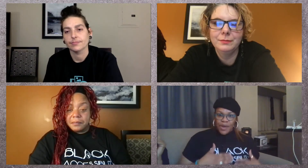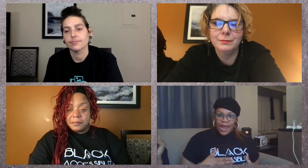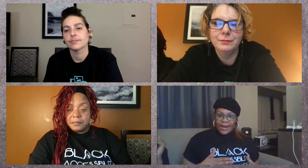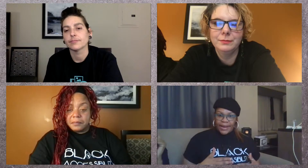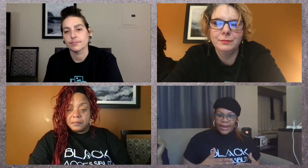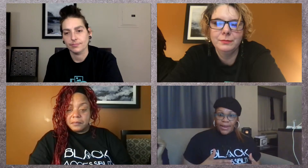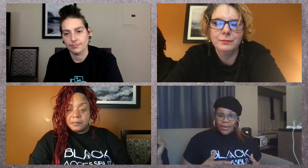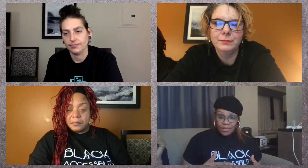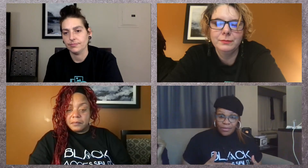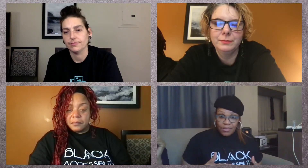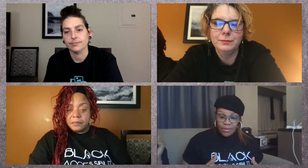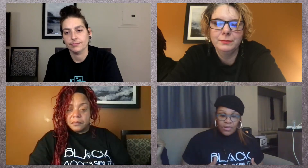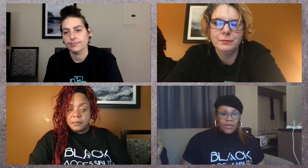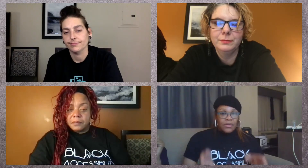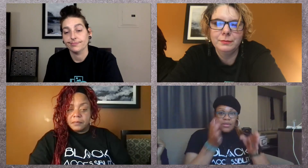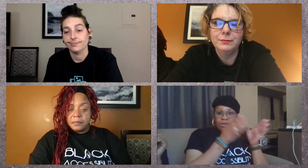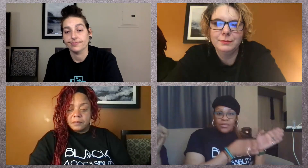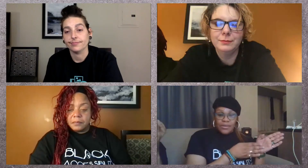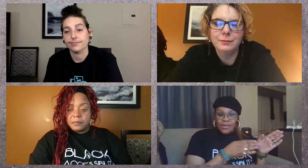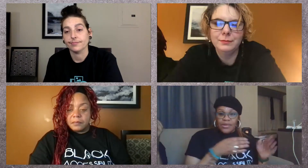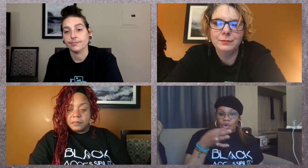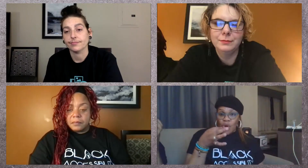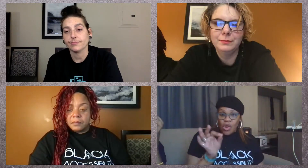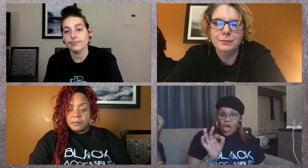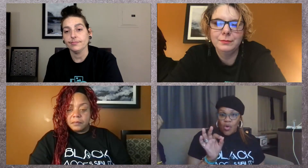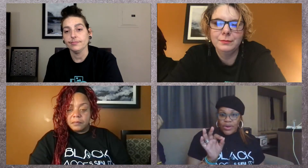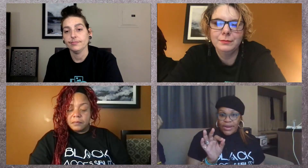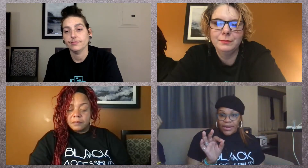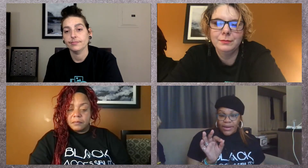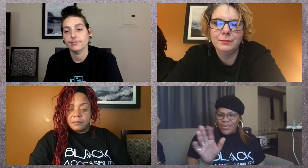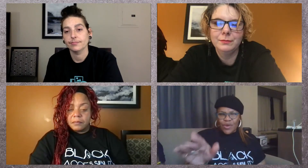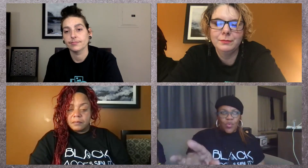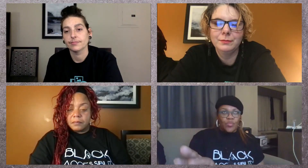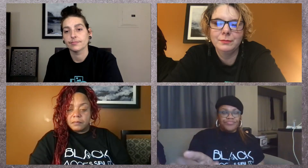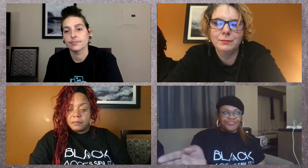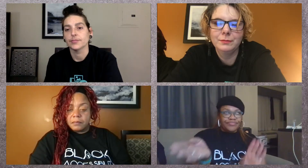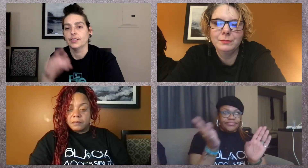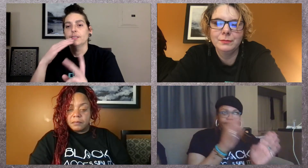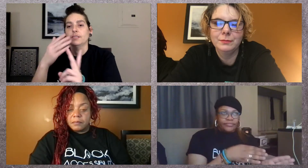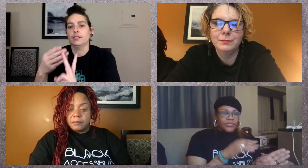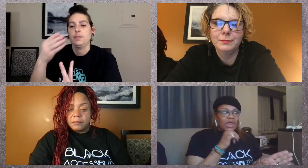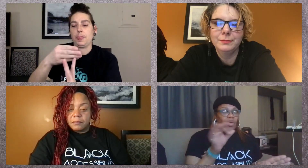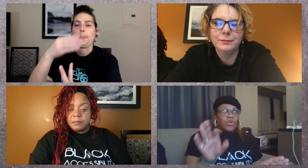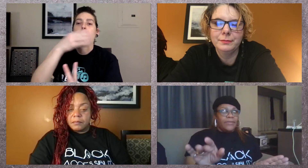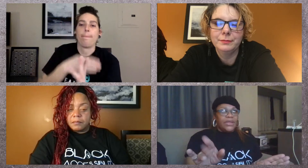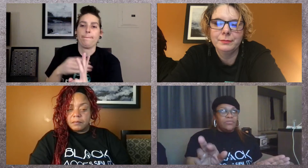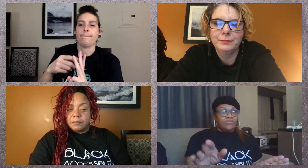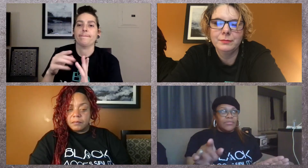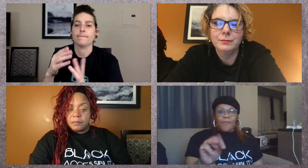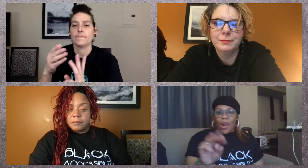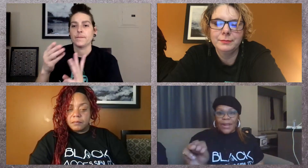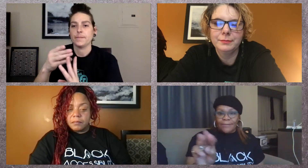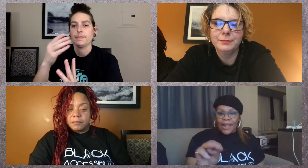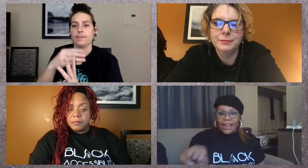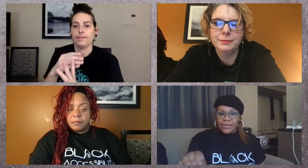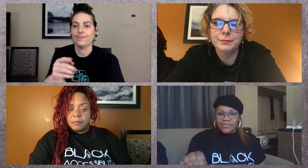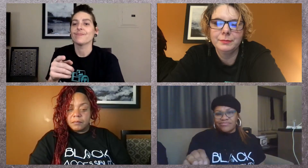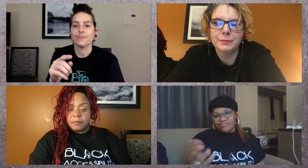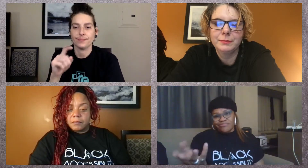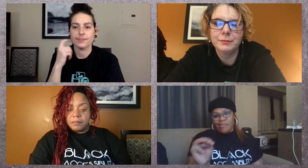Like, wow, he's handsome. No, no, not Lauren, not